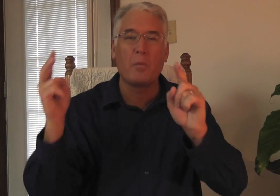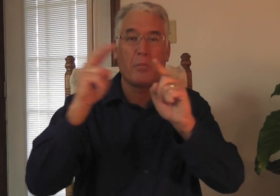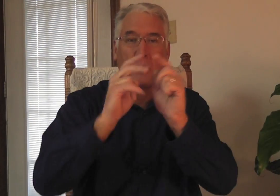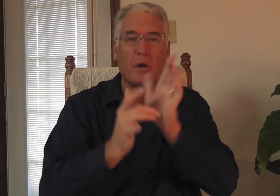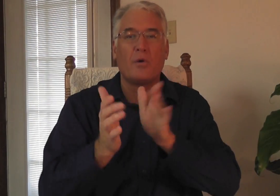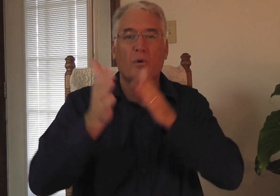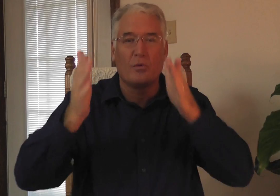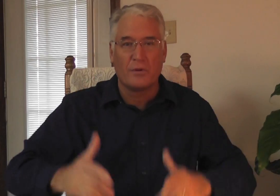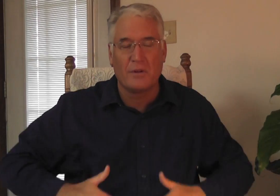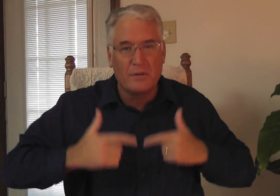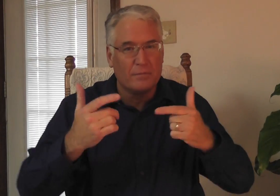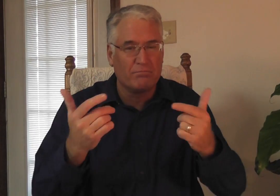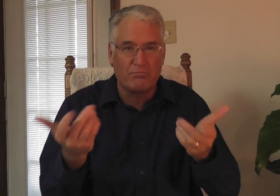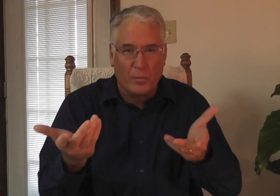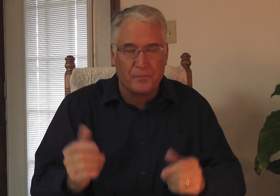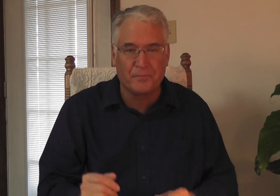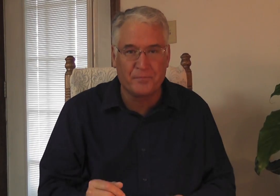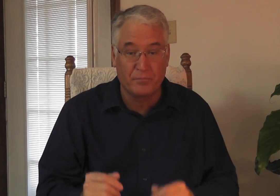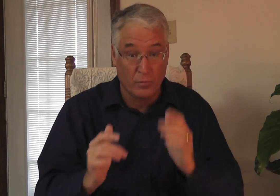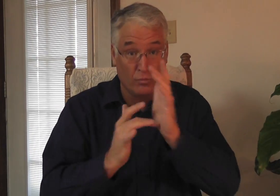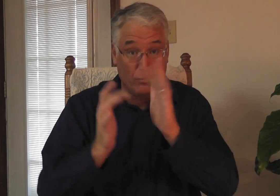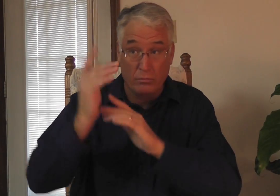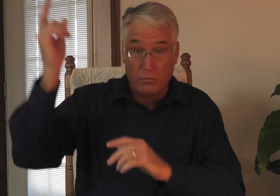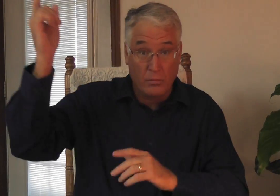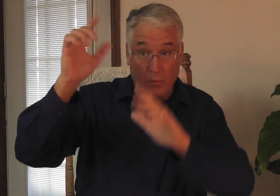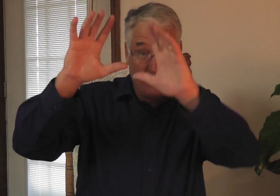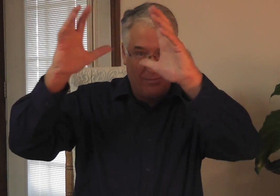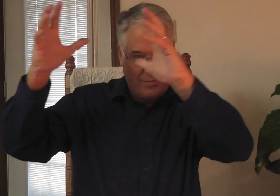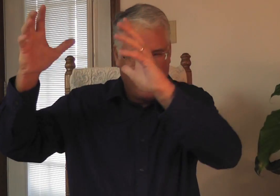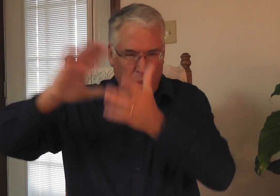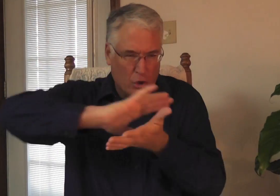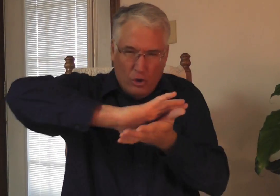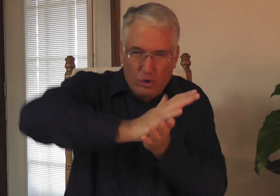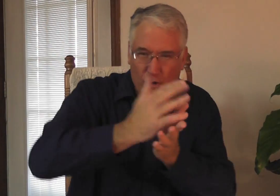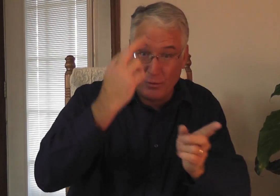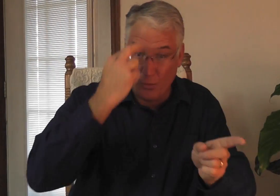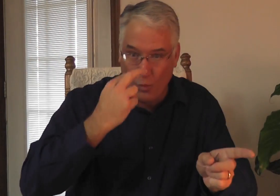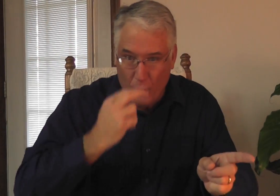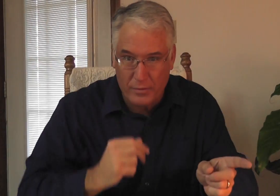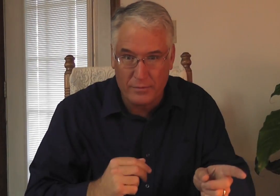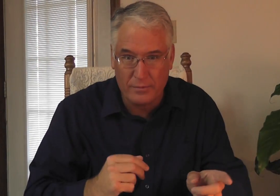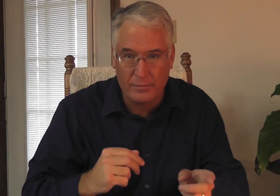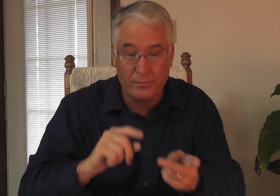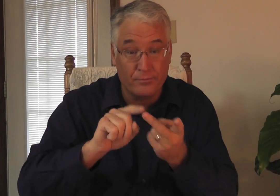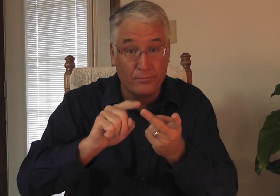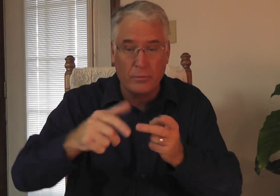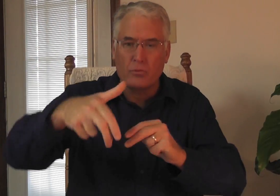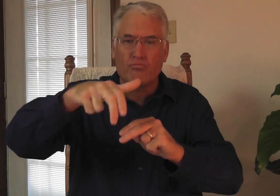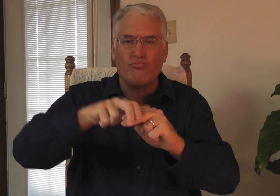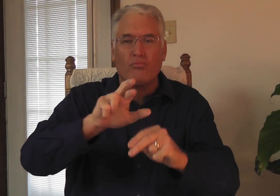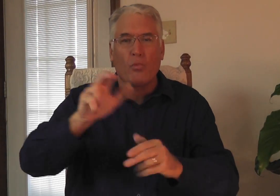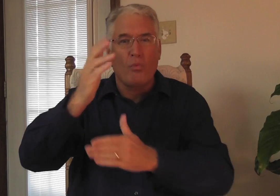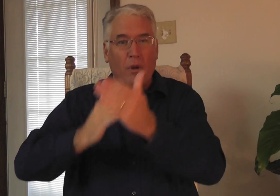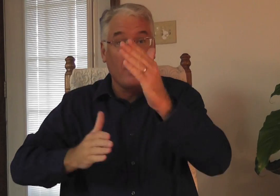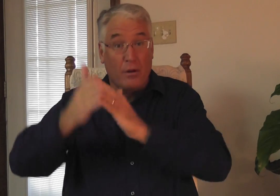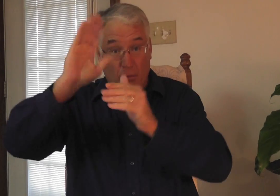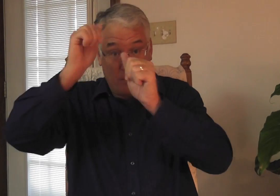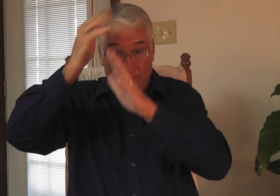Now, how do we apply this to our Christian life? Jesus Christ coming in the clouds, he crushed Rome, and then he sat down at the